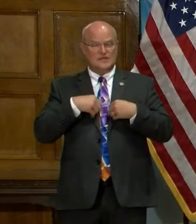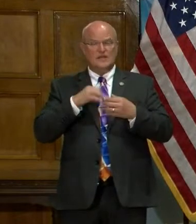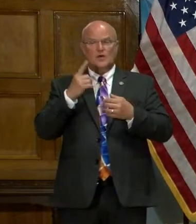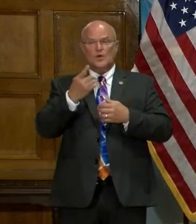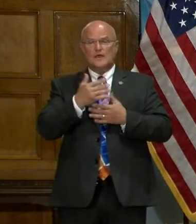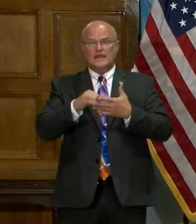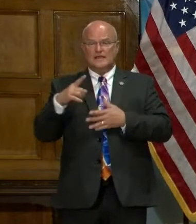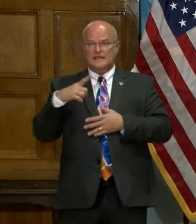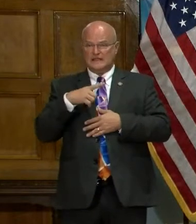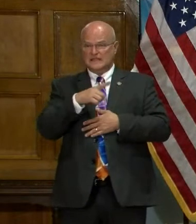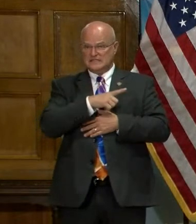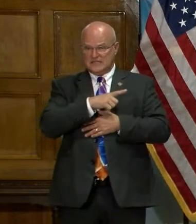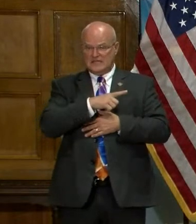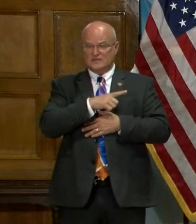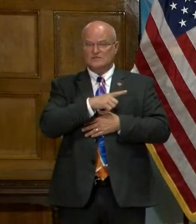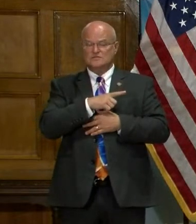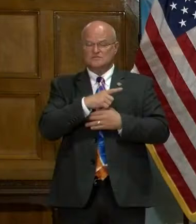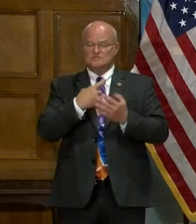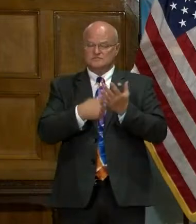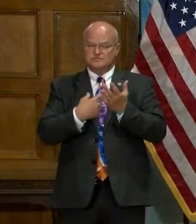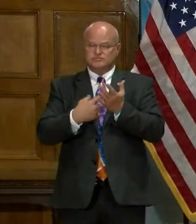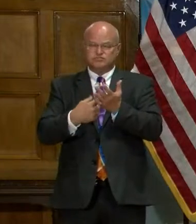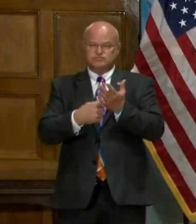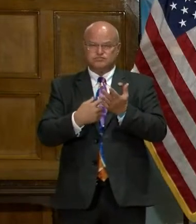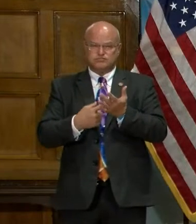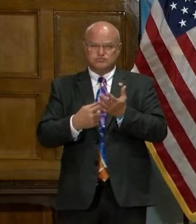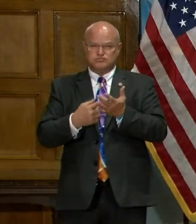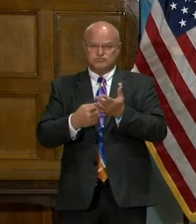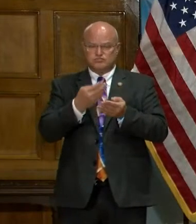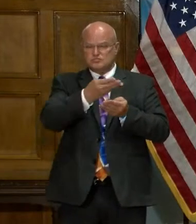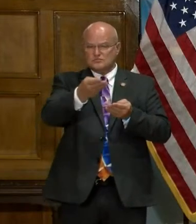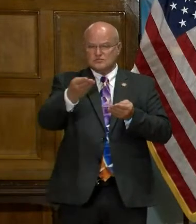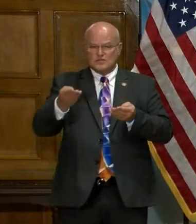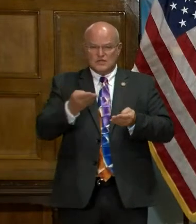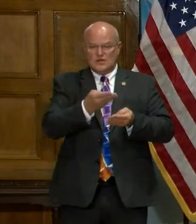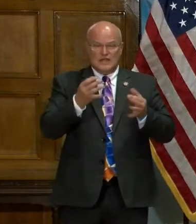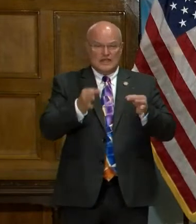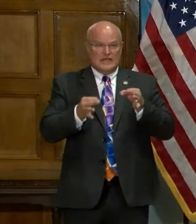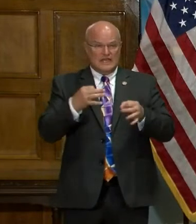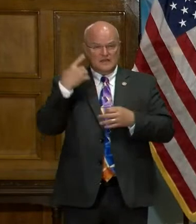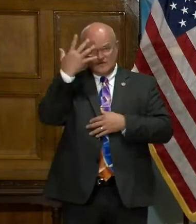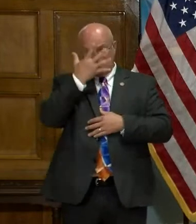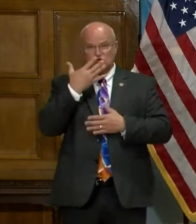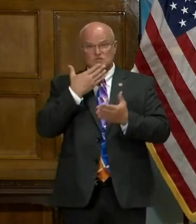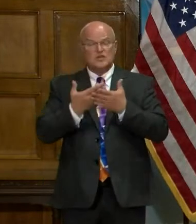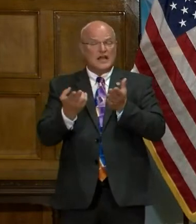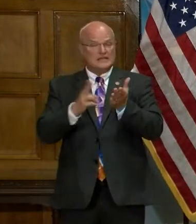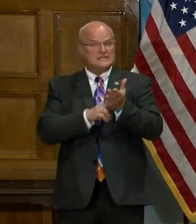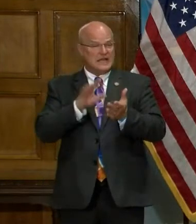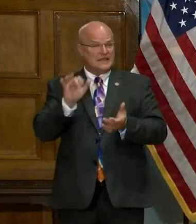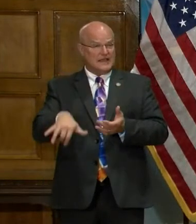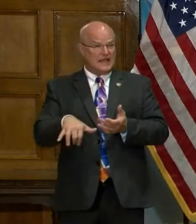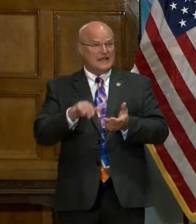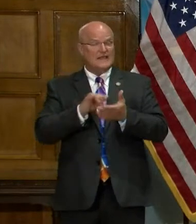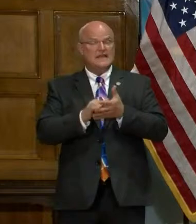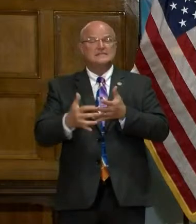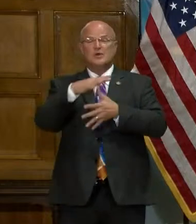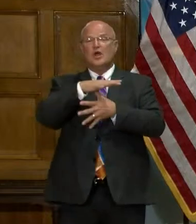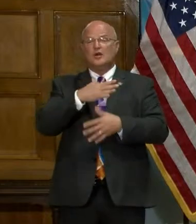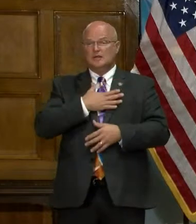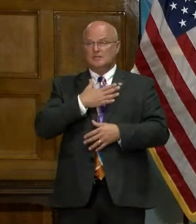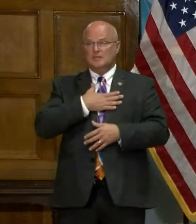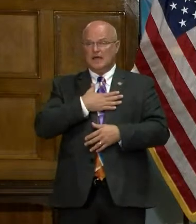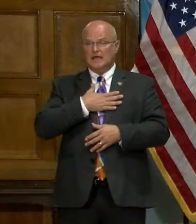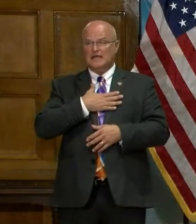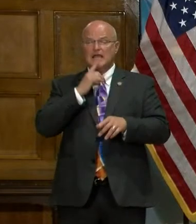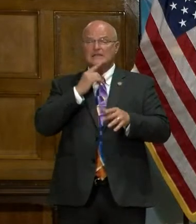the legislators are circulating, and if it looks good, I'll sign that. That's a priority of